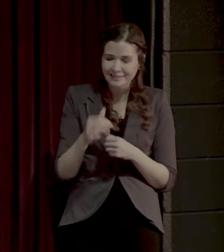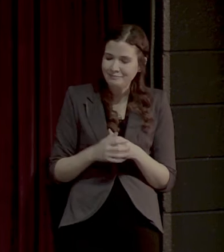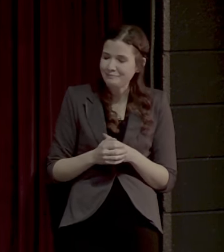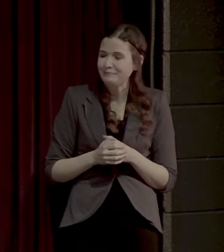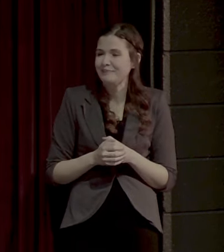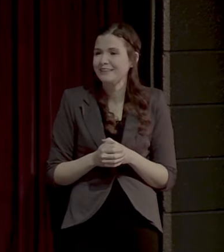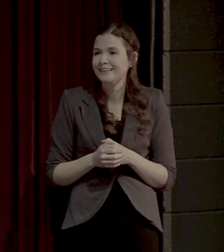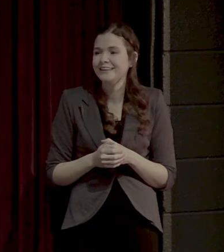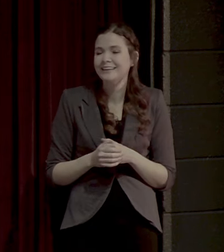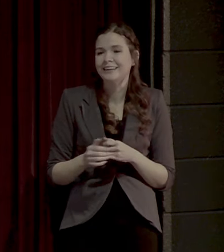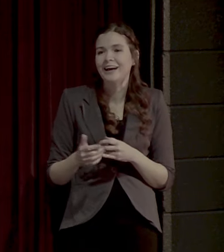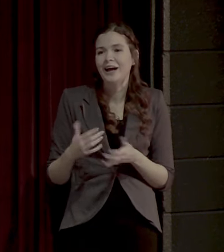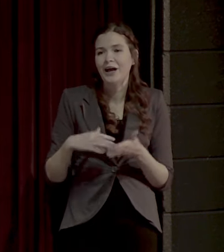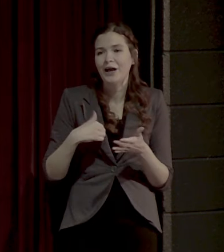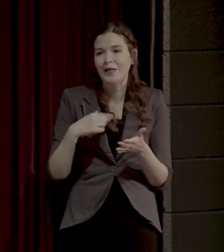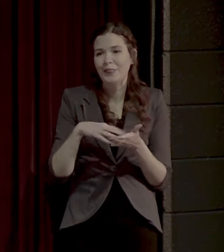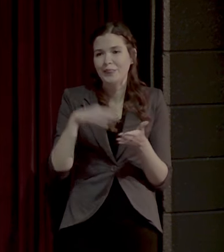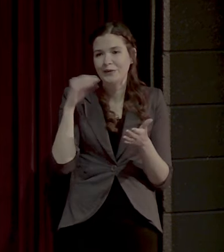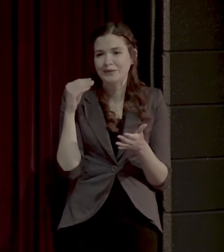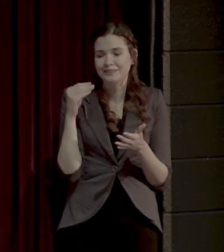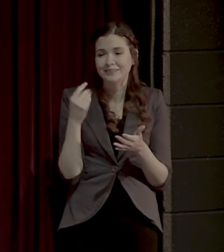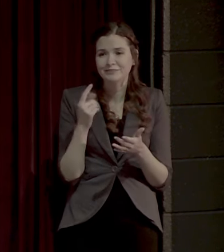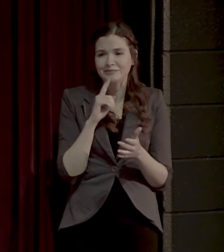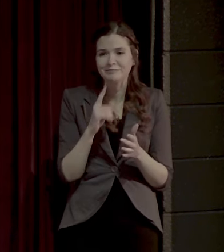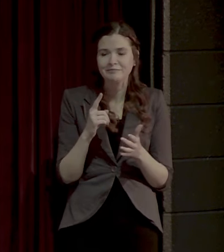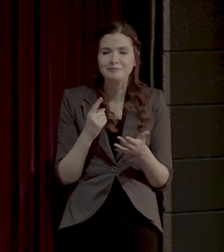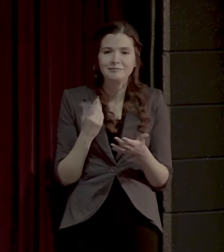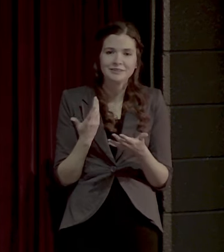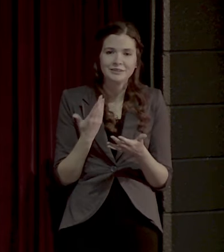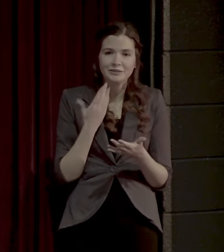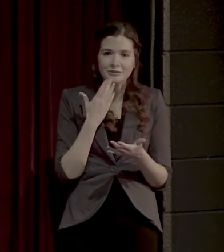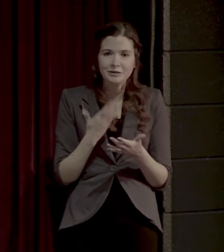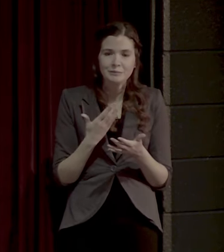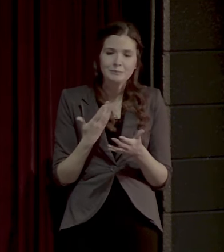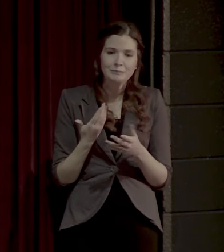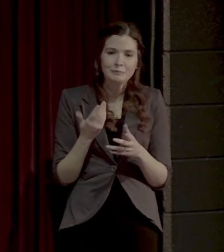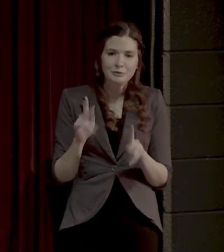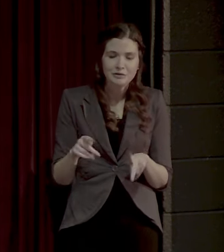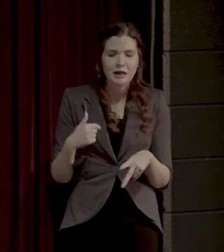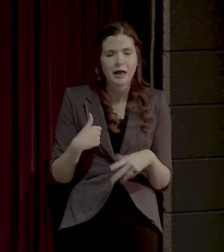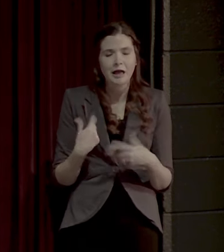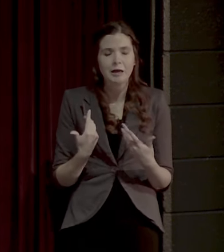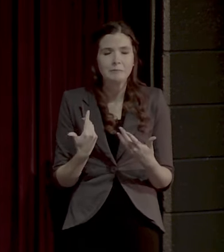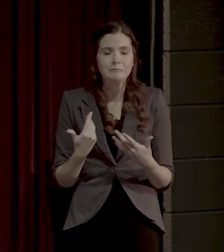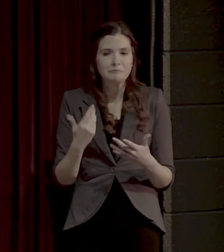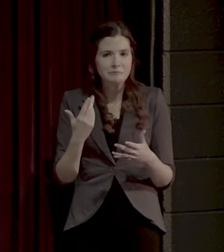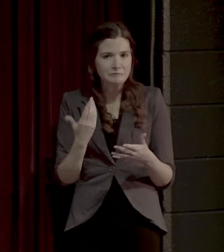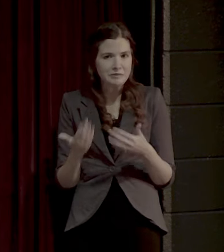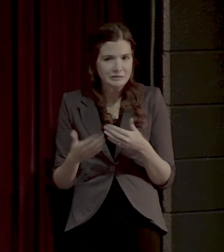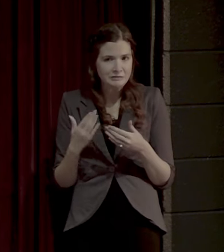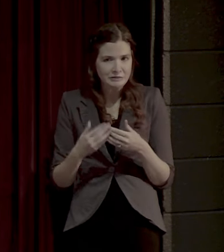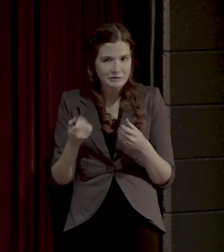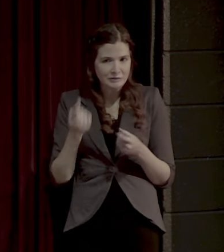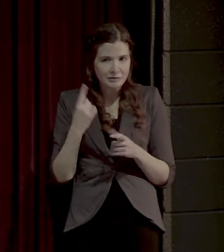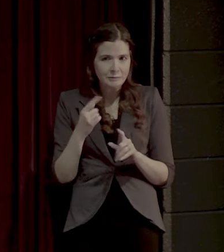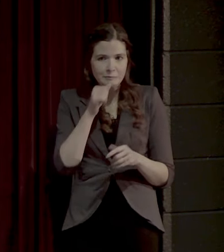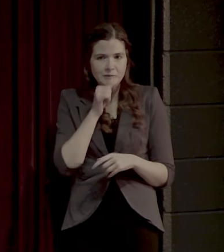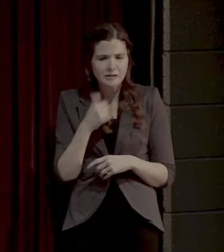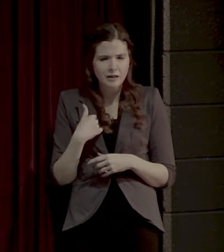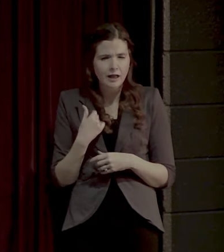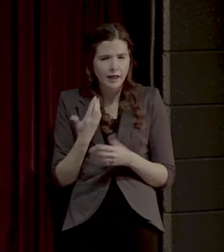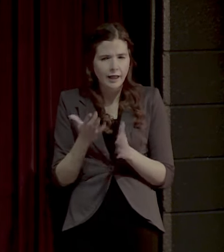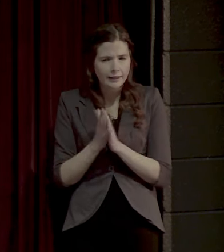I learned that he's a very down-to-earth person who not only taught in a way that I found easy to understand, but was also patient when I would ask for